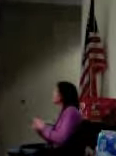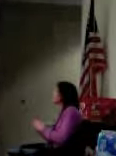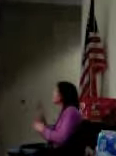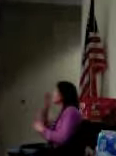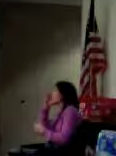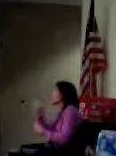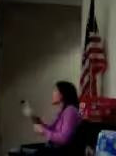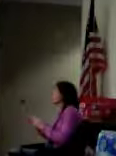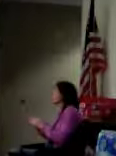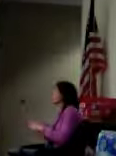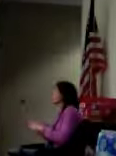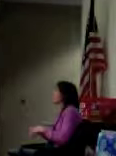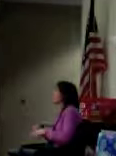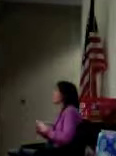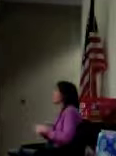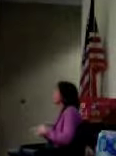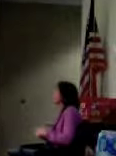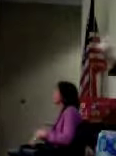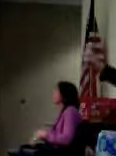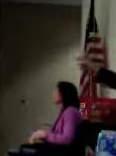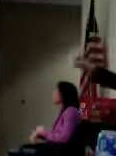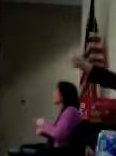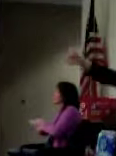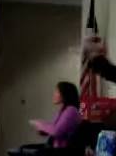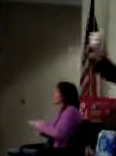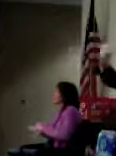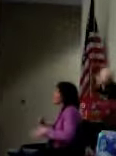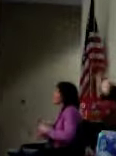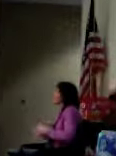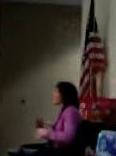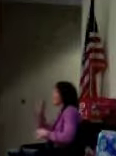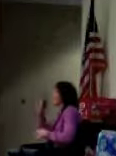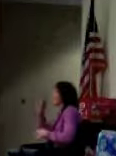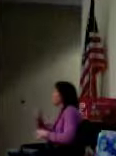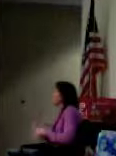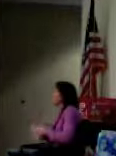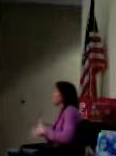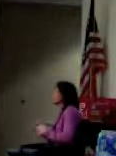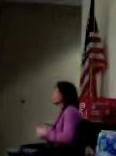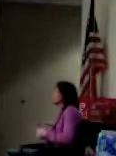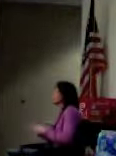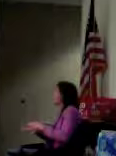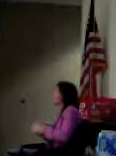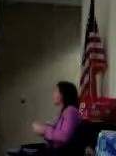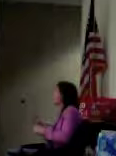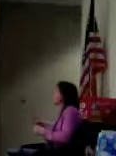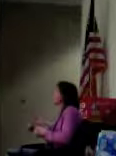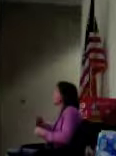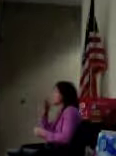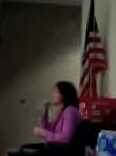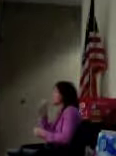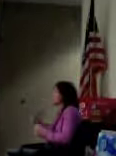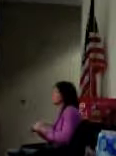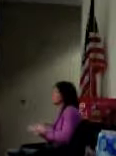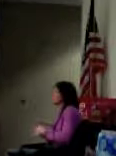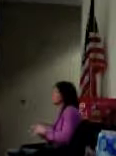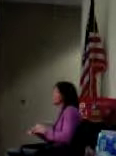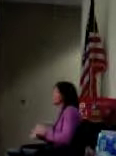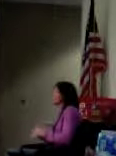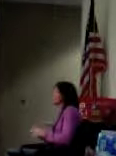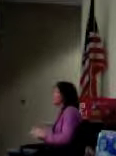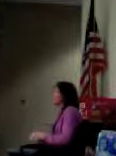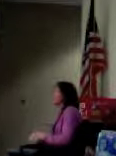people at the game were excited. What you need to know is the level of that excitement, why they're excited, how they're experiencing that excitement. Okay,